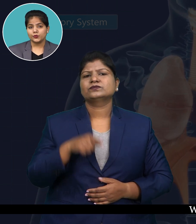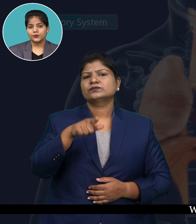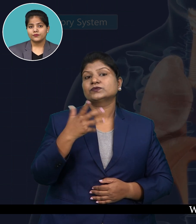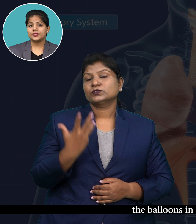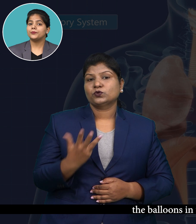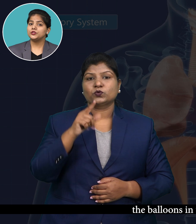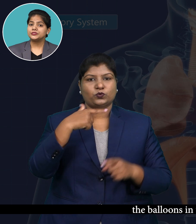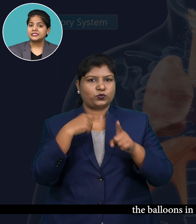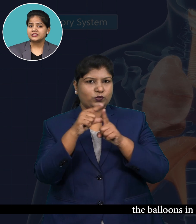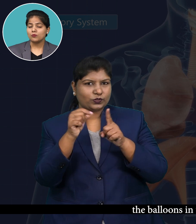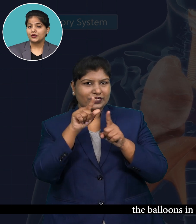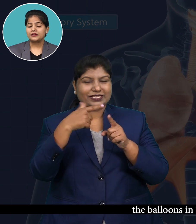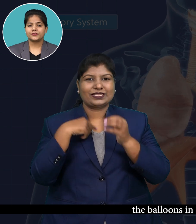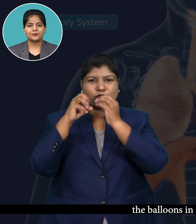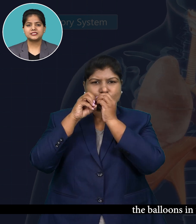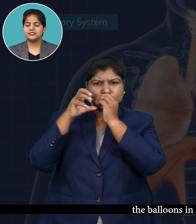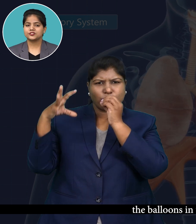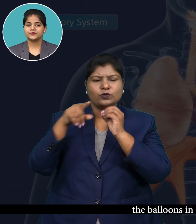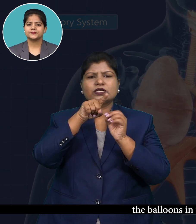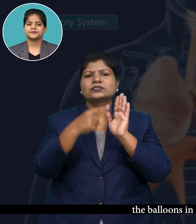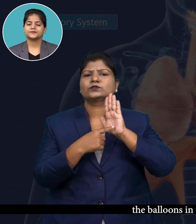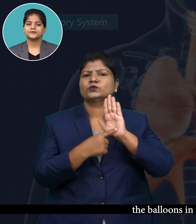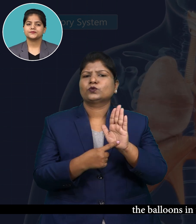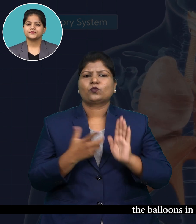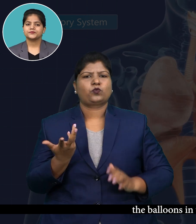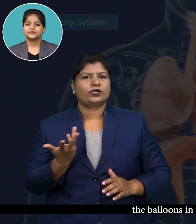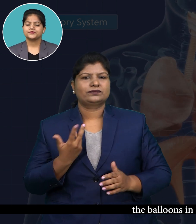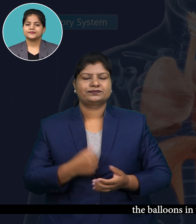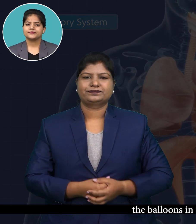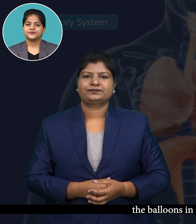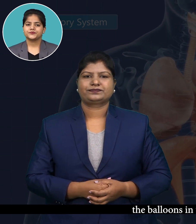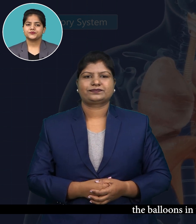What do the balloons in this model represent?